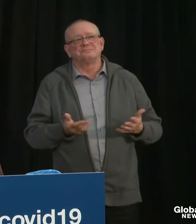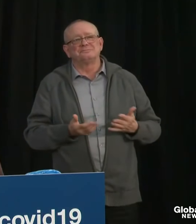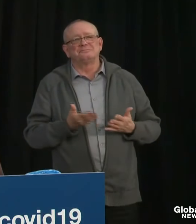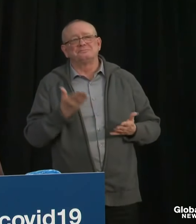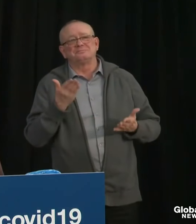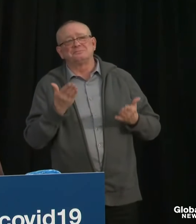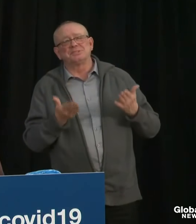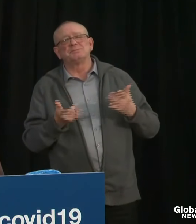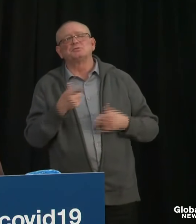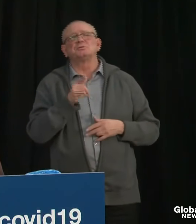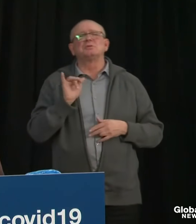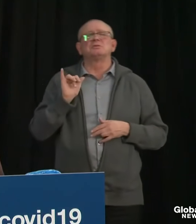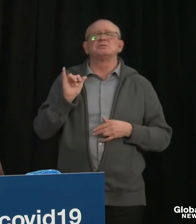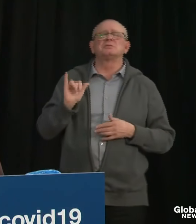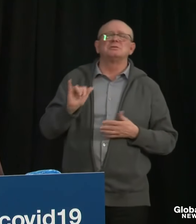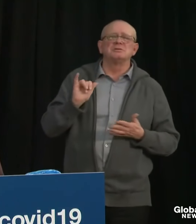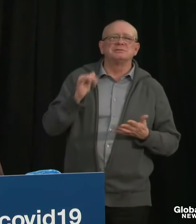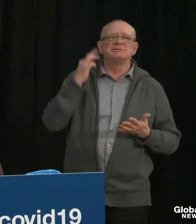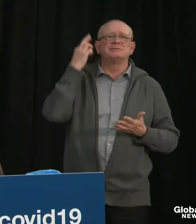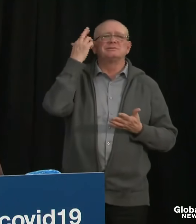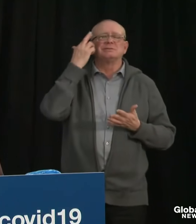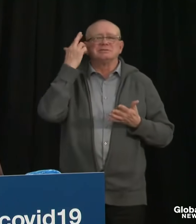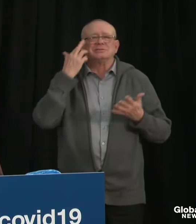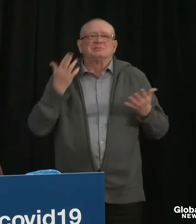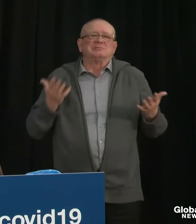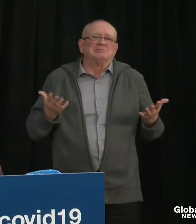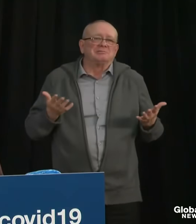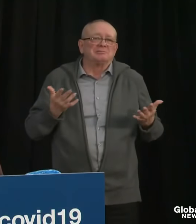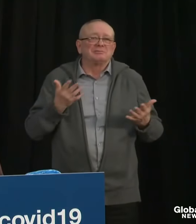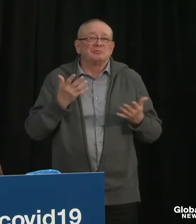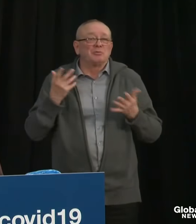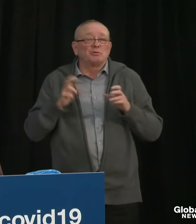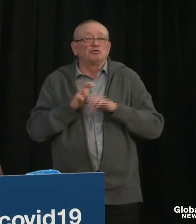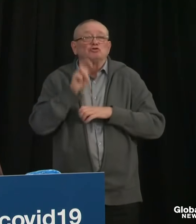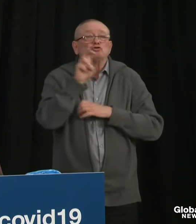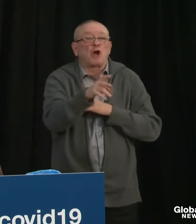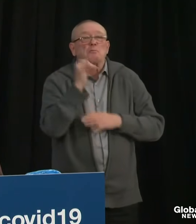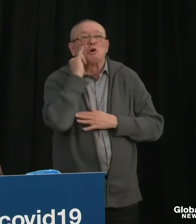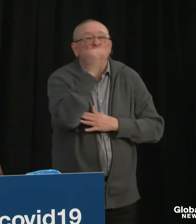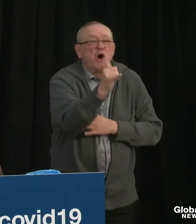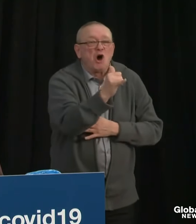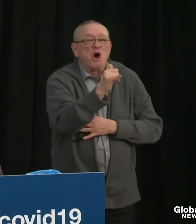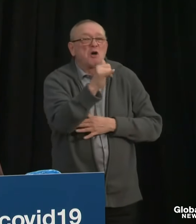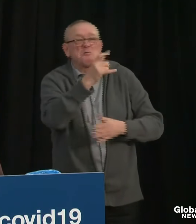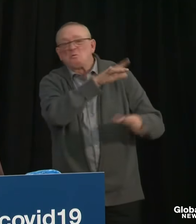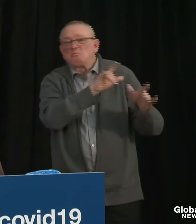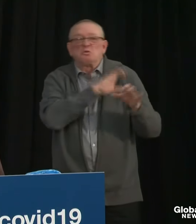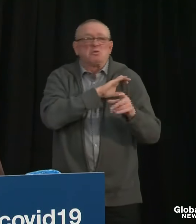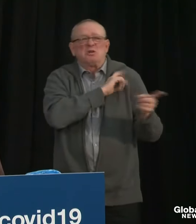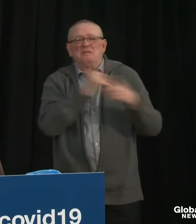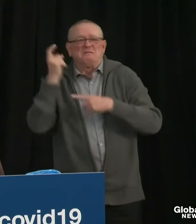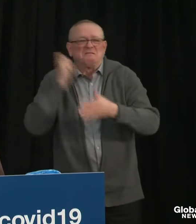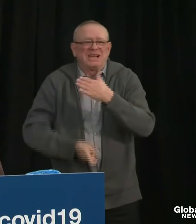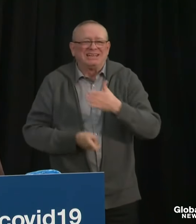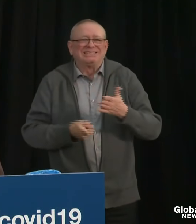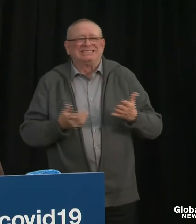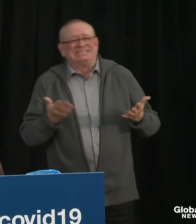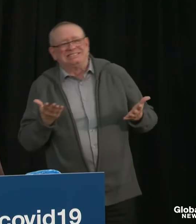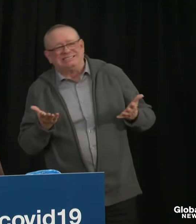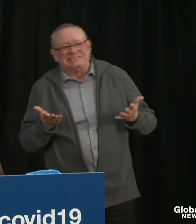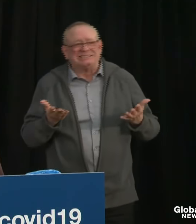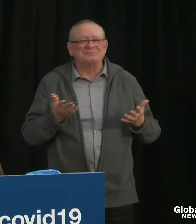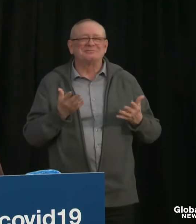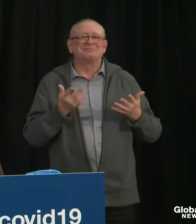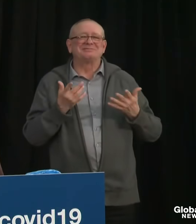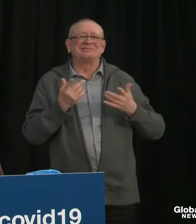of. And so I think not jumping to the first conclusion that people are deliberately violating the protocol. But